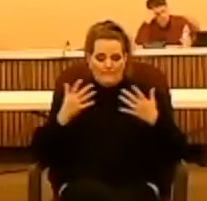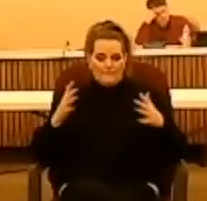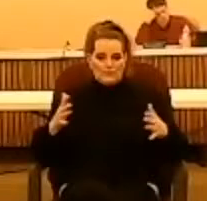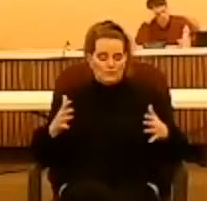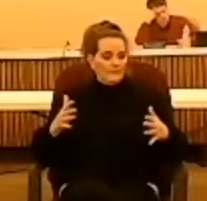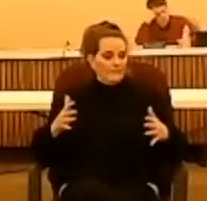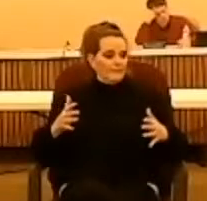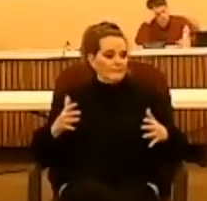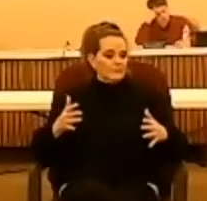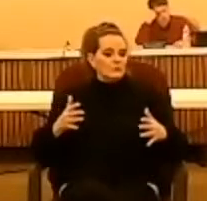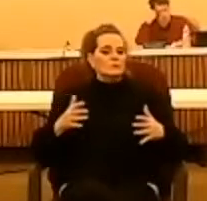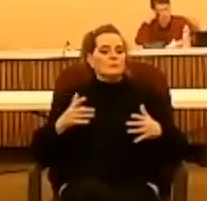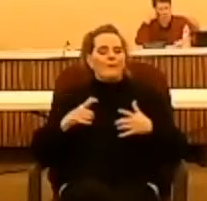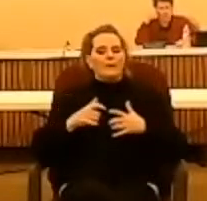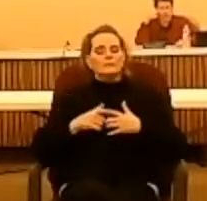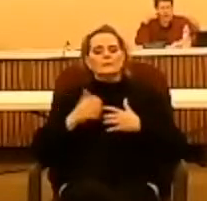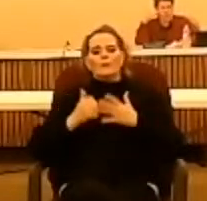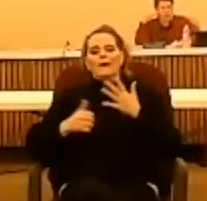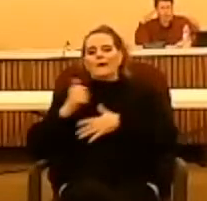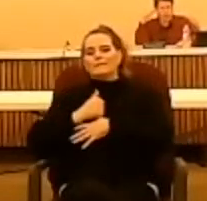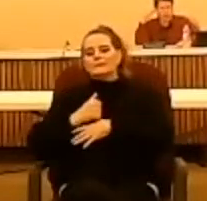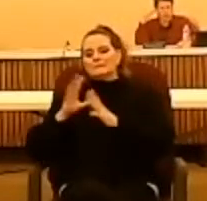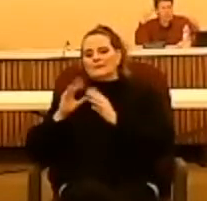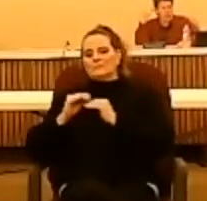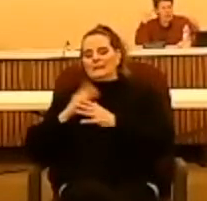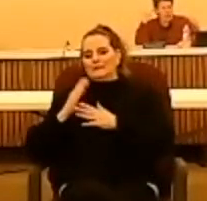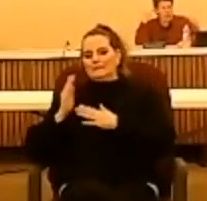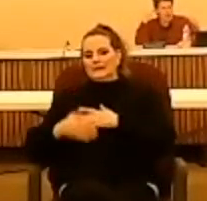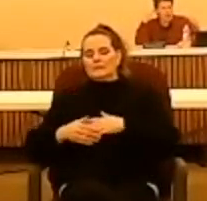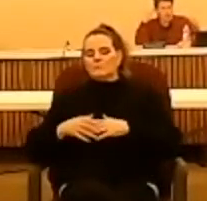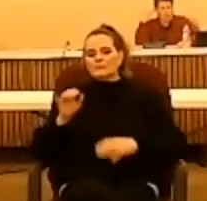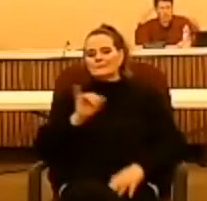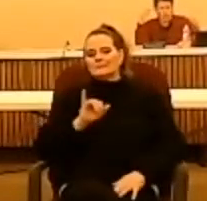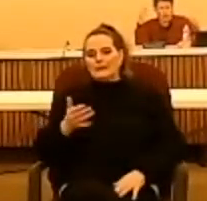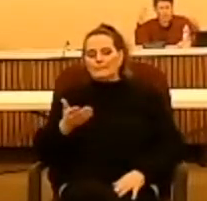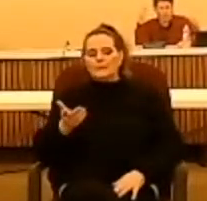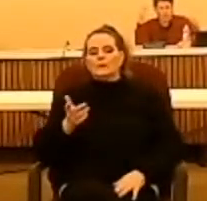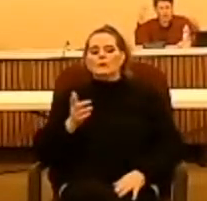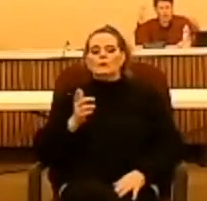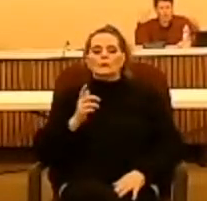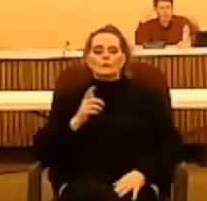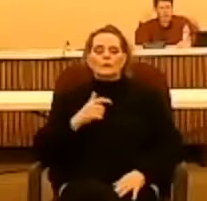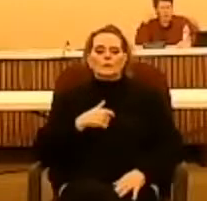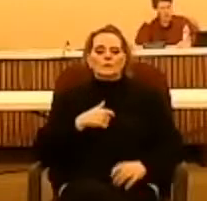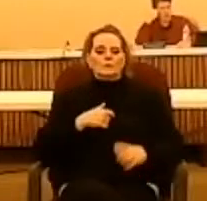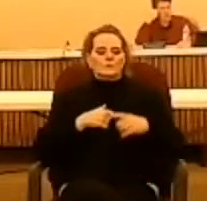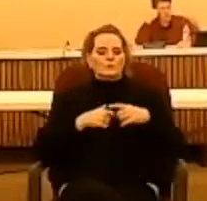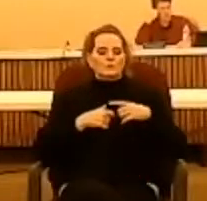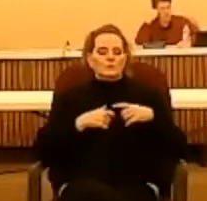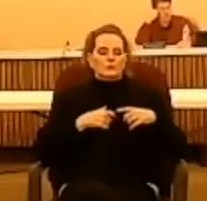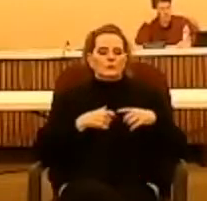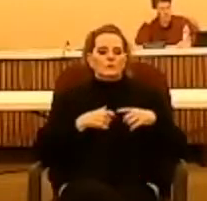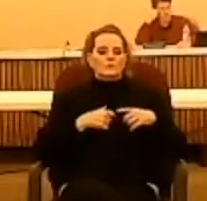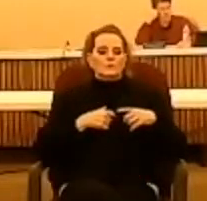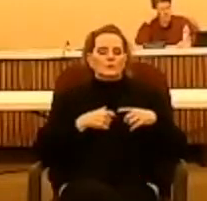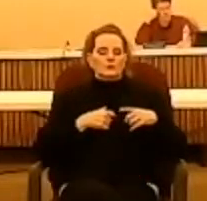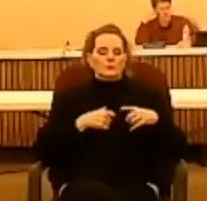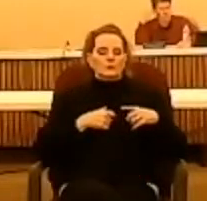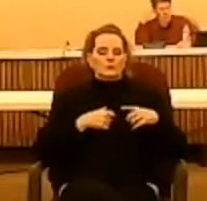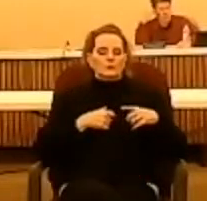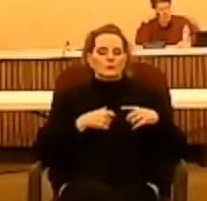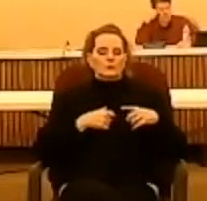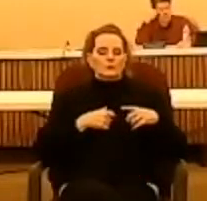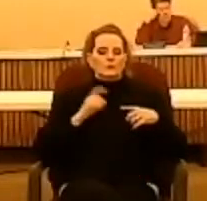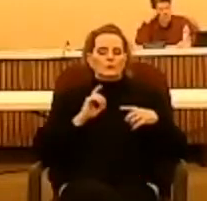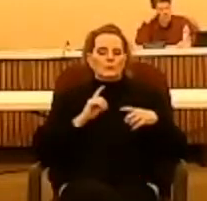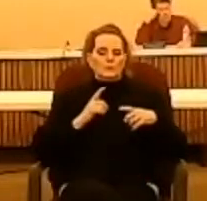executive session at the end. And the same, like we do typically, we'll go right from the executive session to adjourning. So we'll be